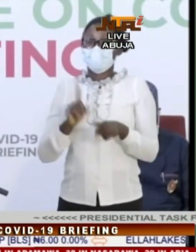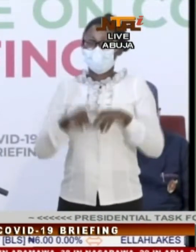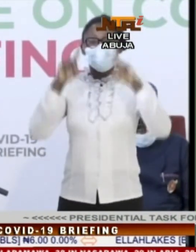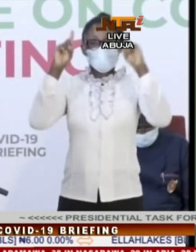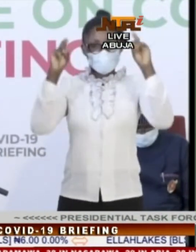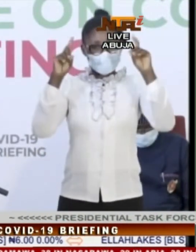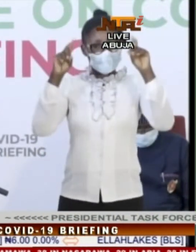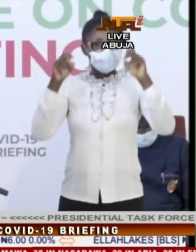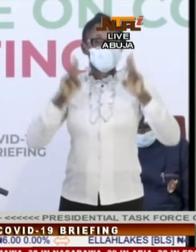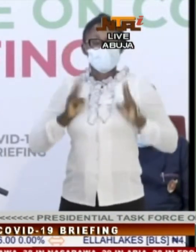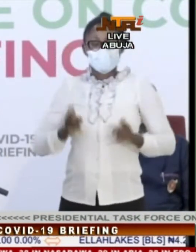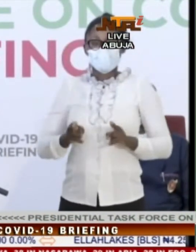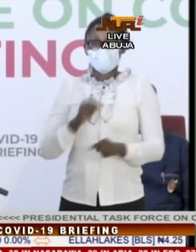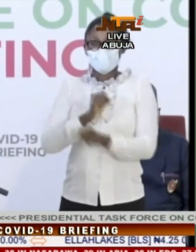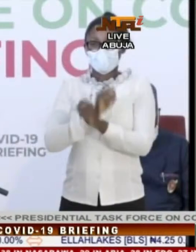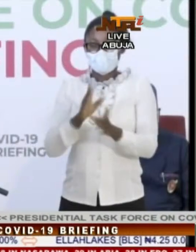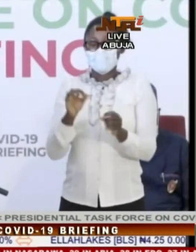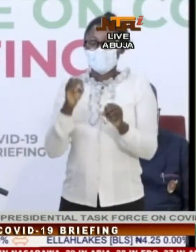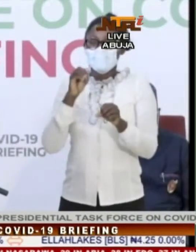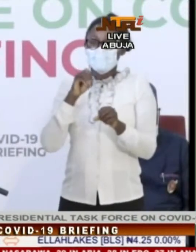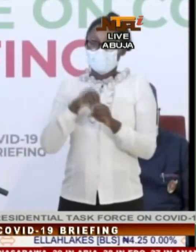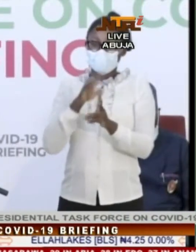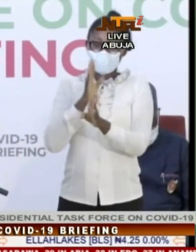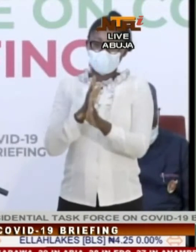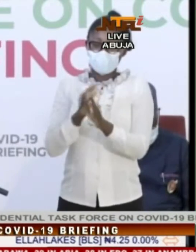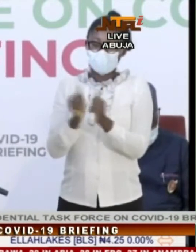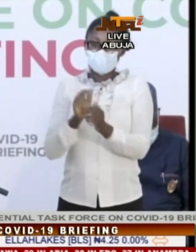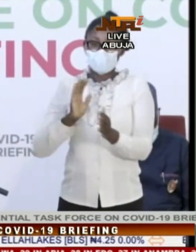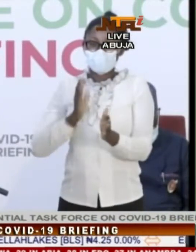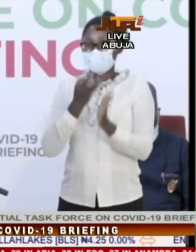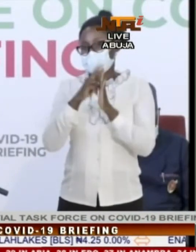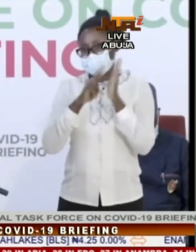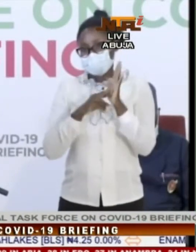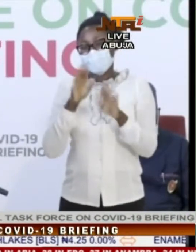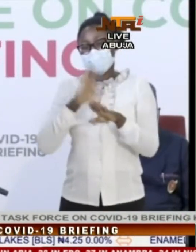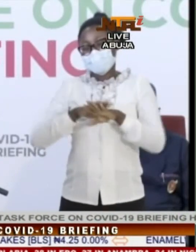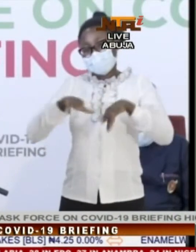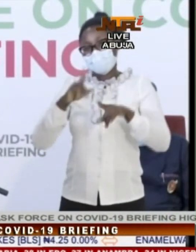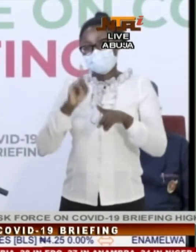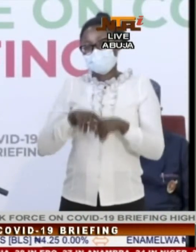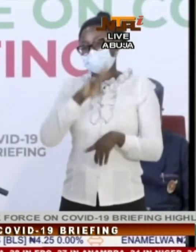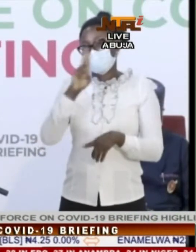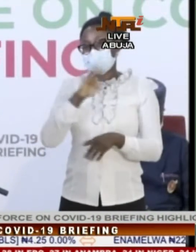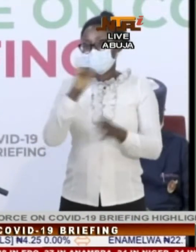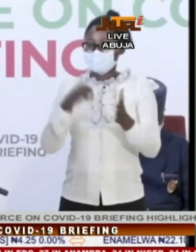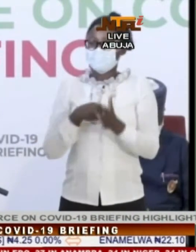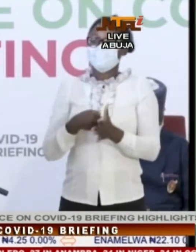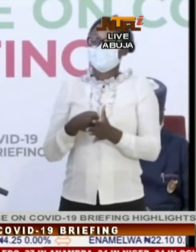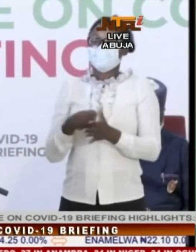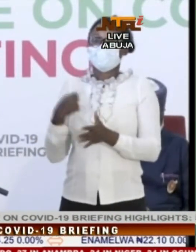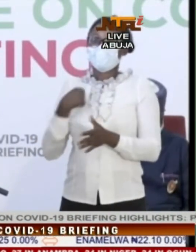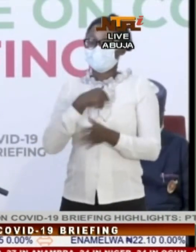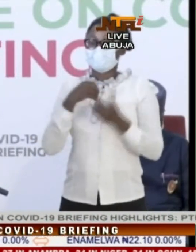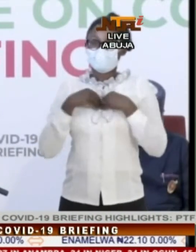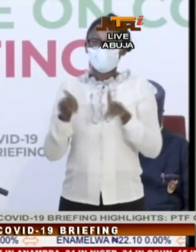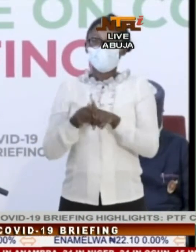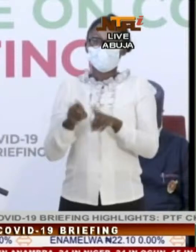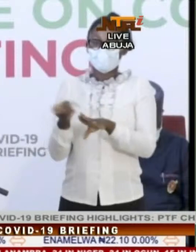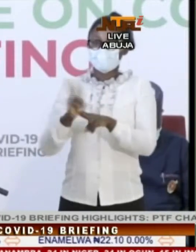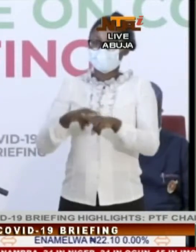health workers and patients in line with our guidelines on the use of the RDT. We have also